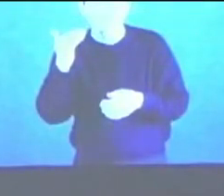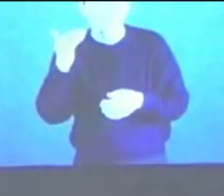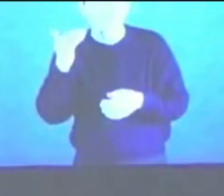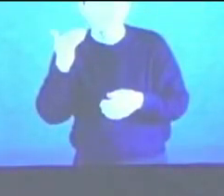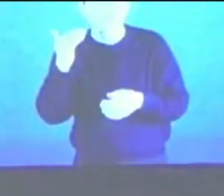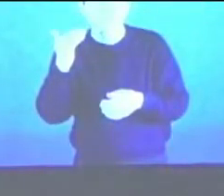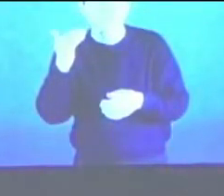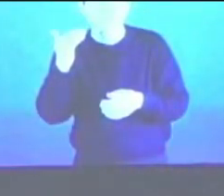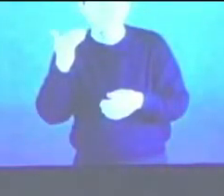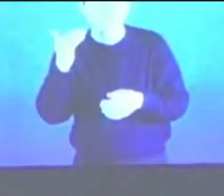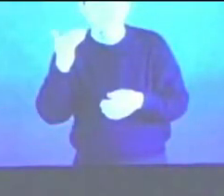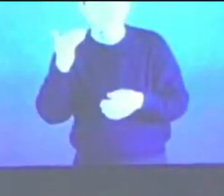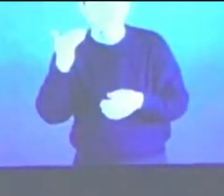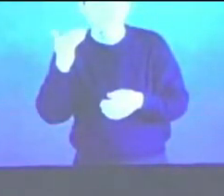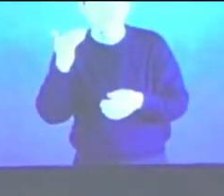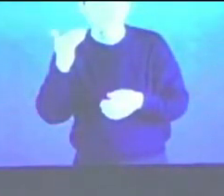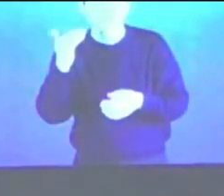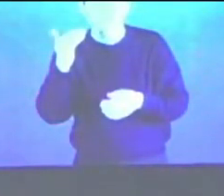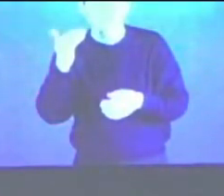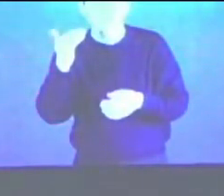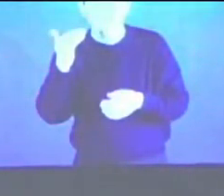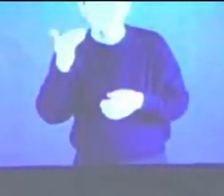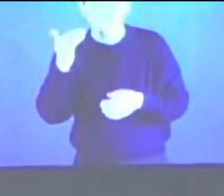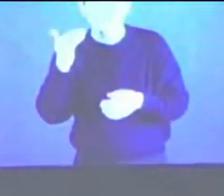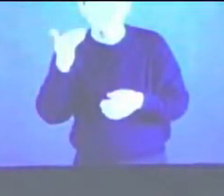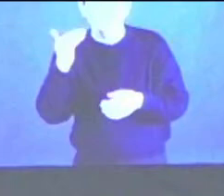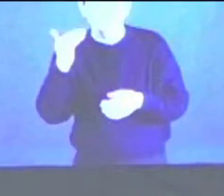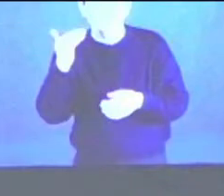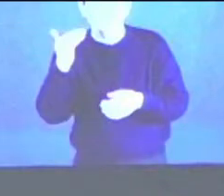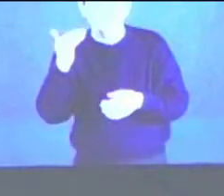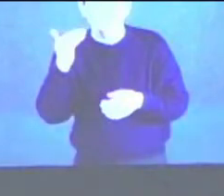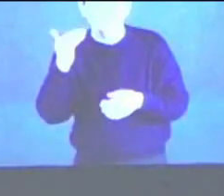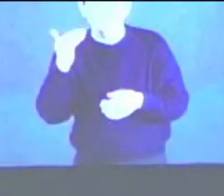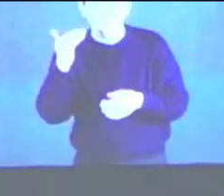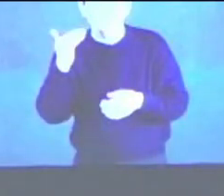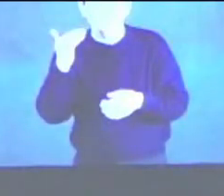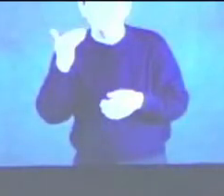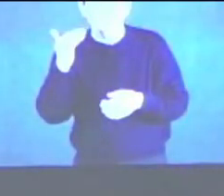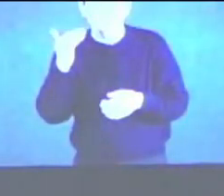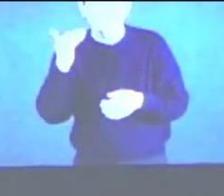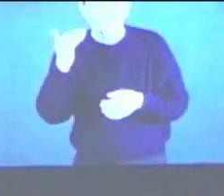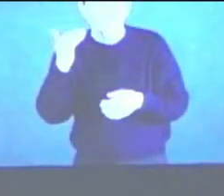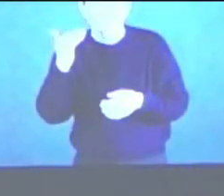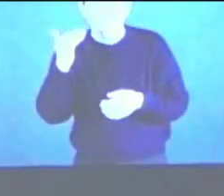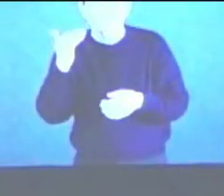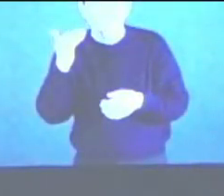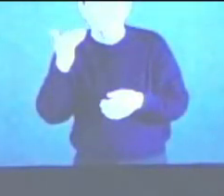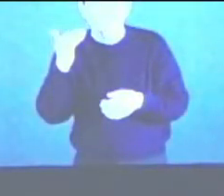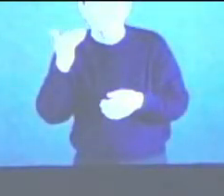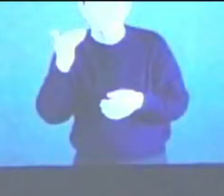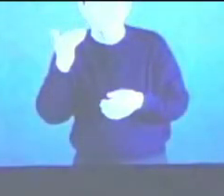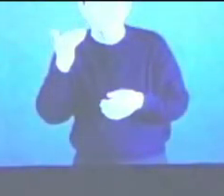Thank you so, so much for coming and for listening to this. What?